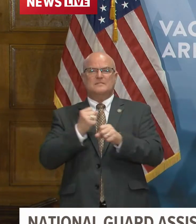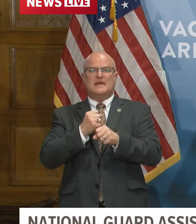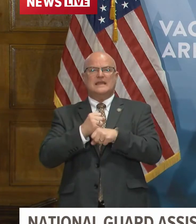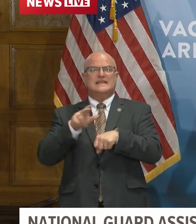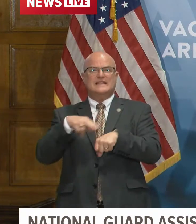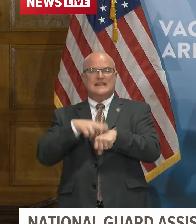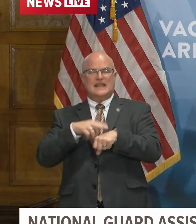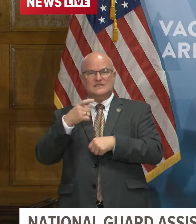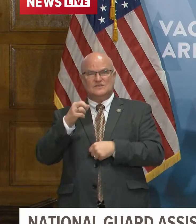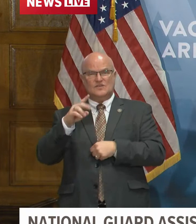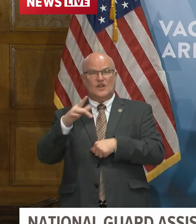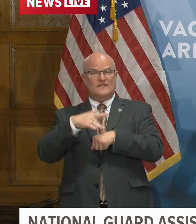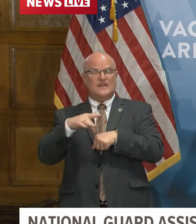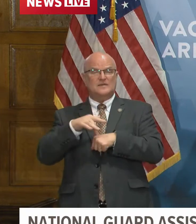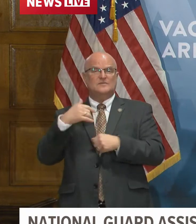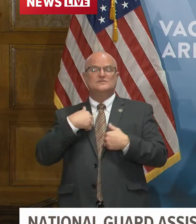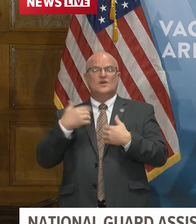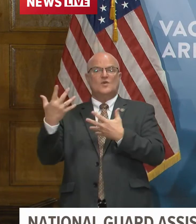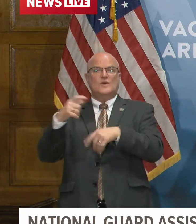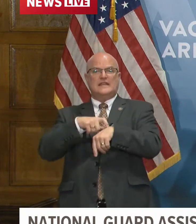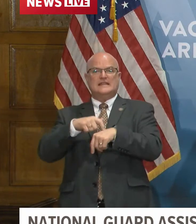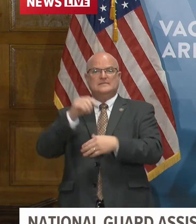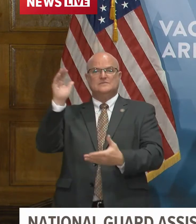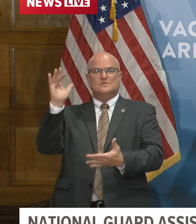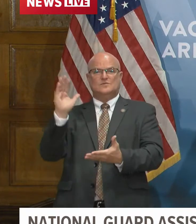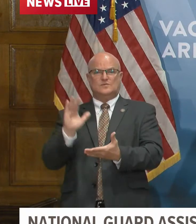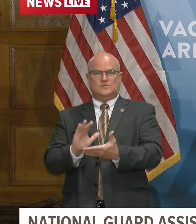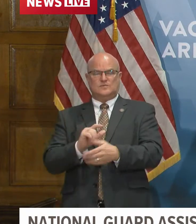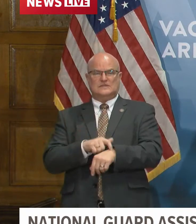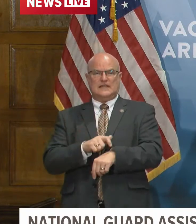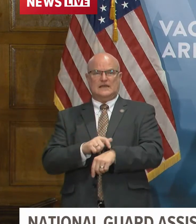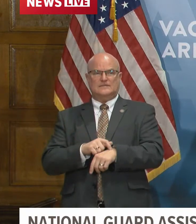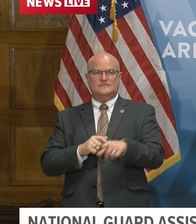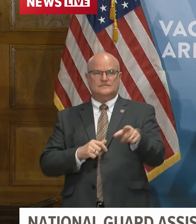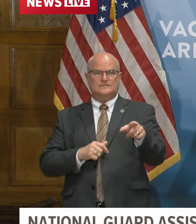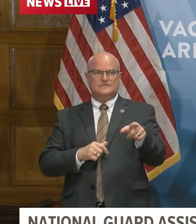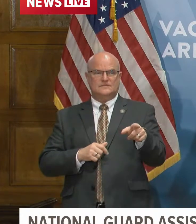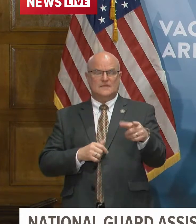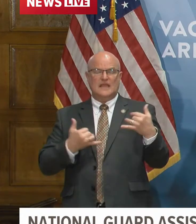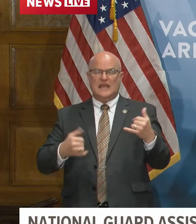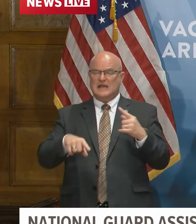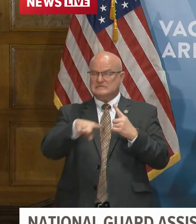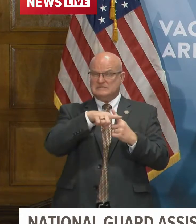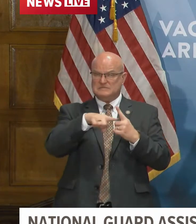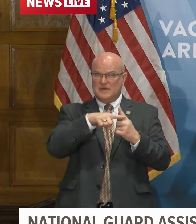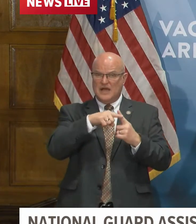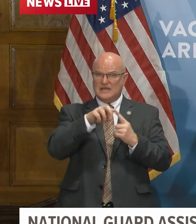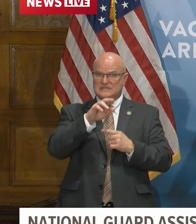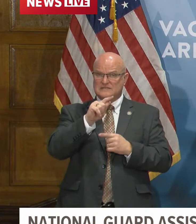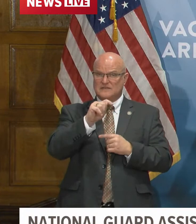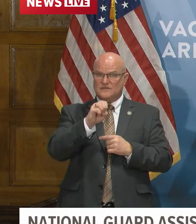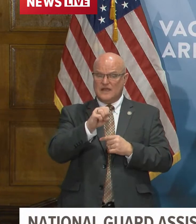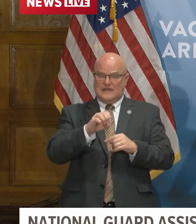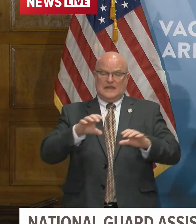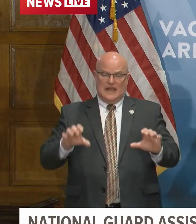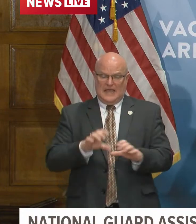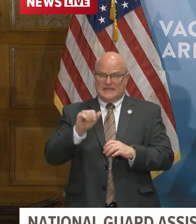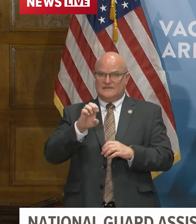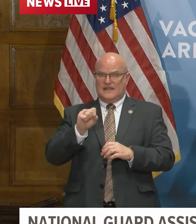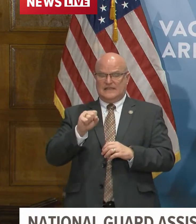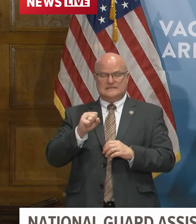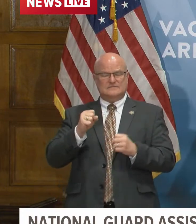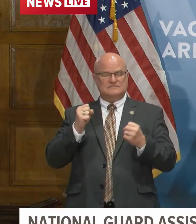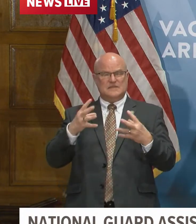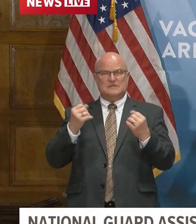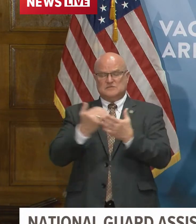Guards available to reduce those waiting times. I mean, right now, we're seeing record in positivity rate, active cases, every new